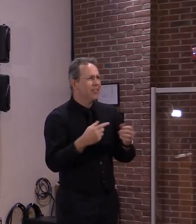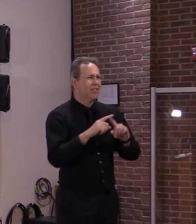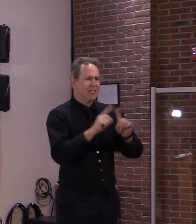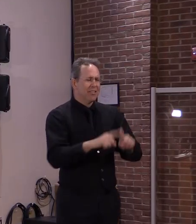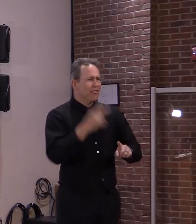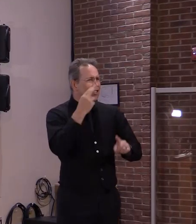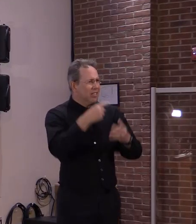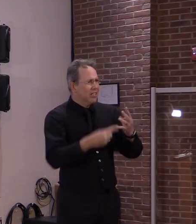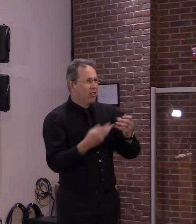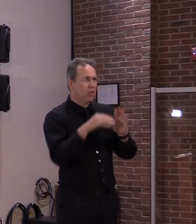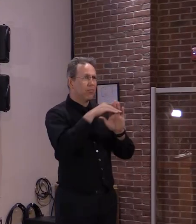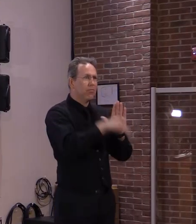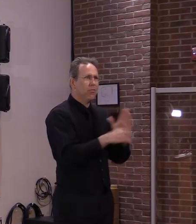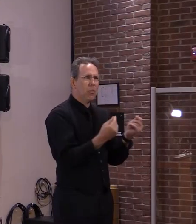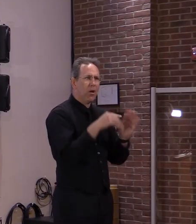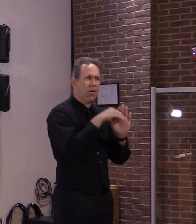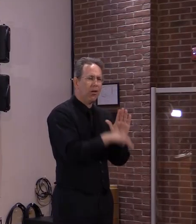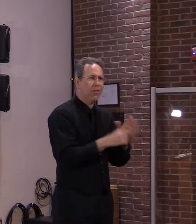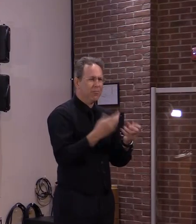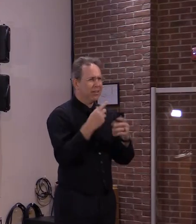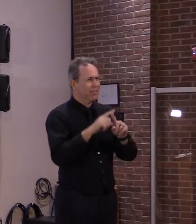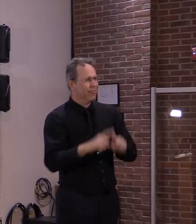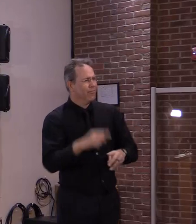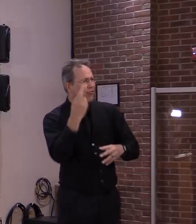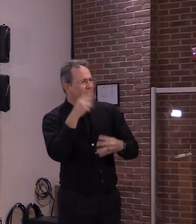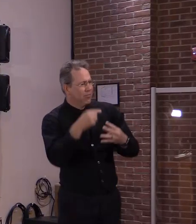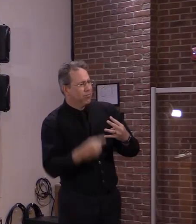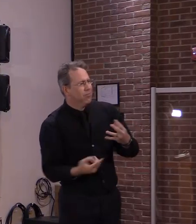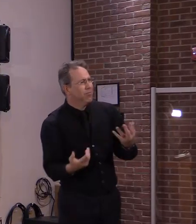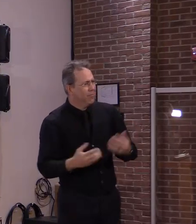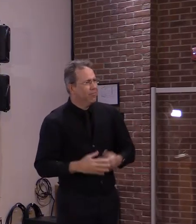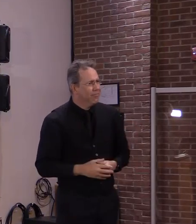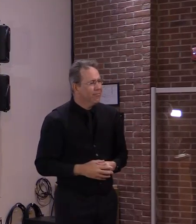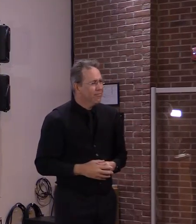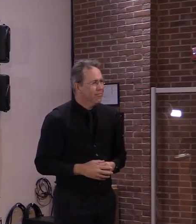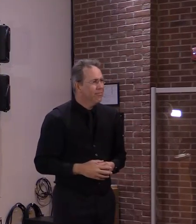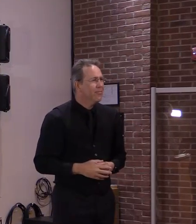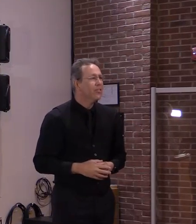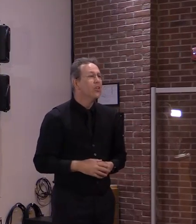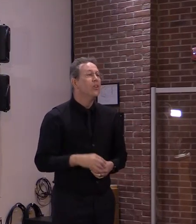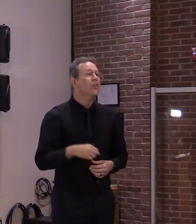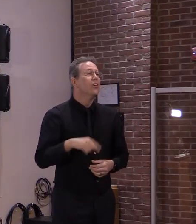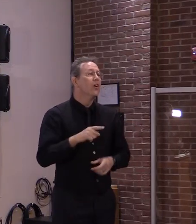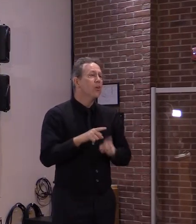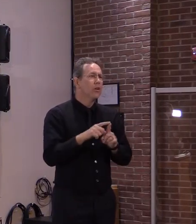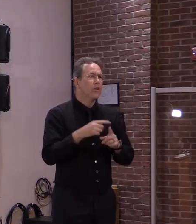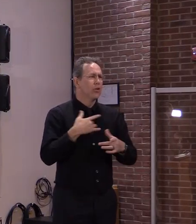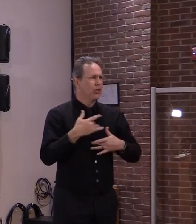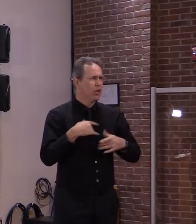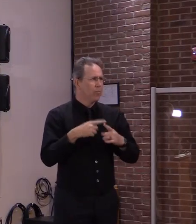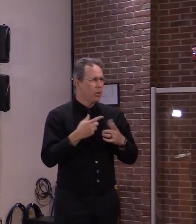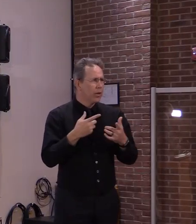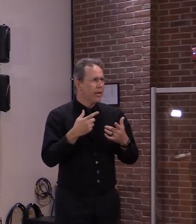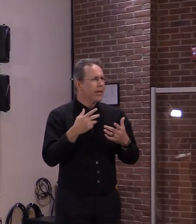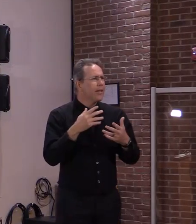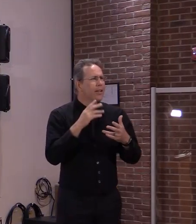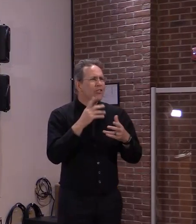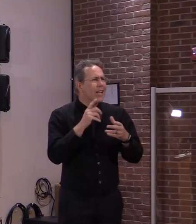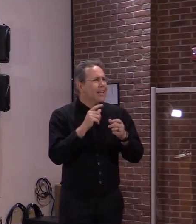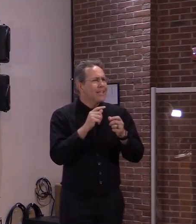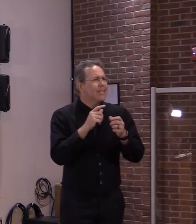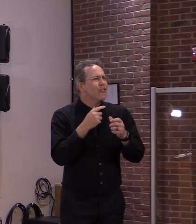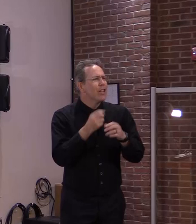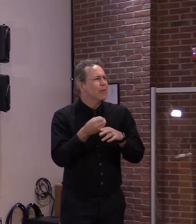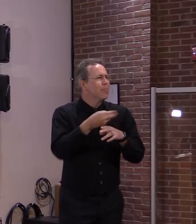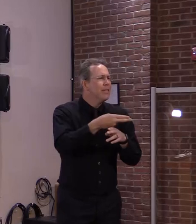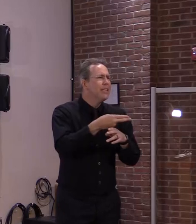there's obviously variants that are of concern that we know are affecting a lot of